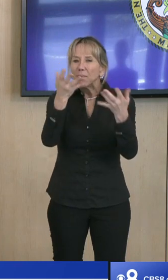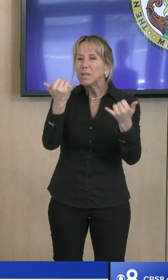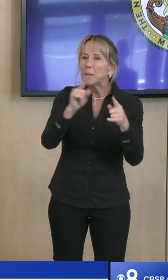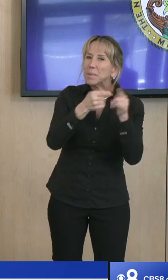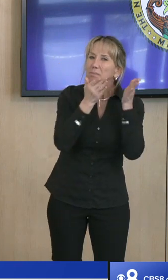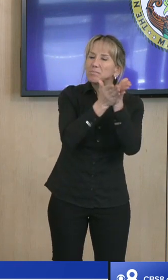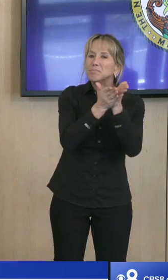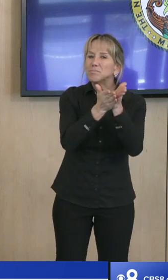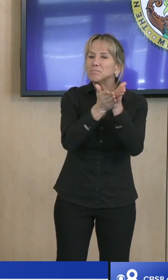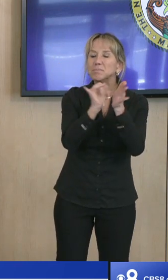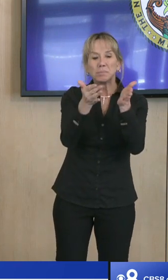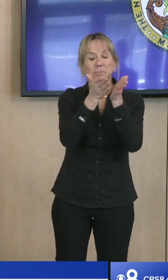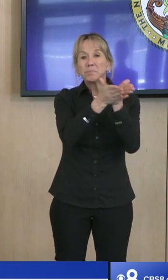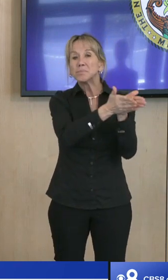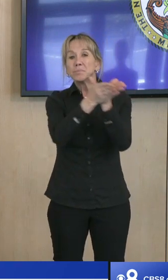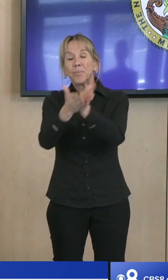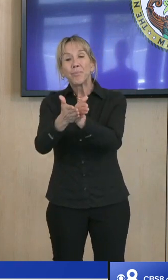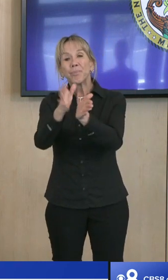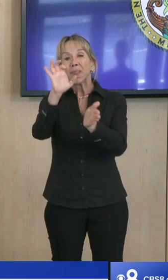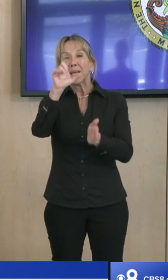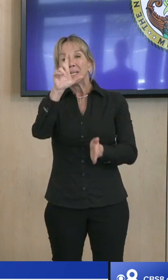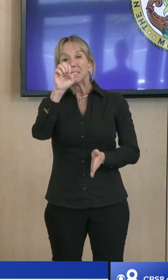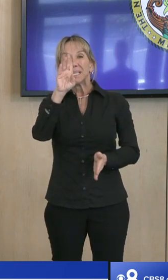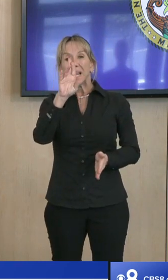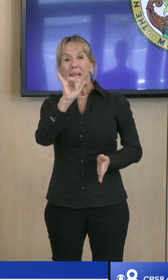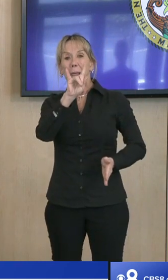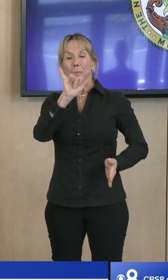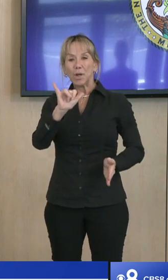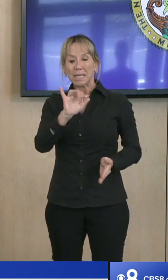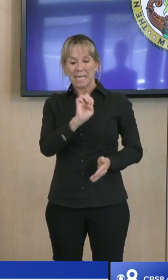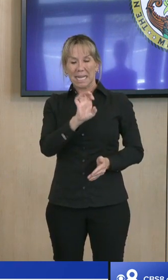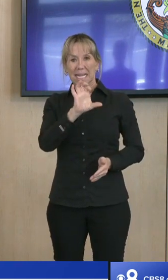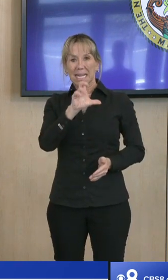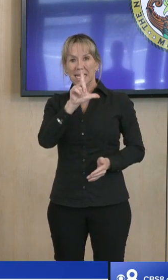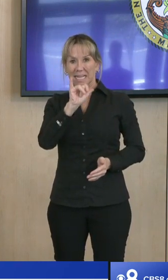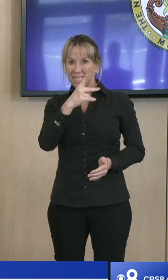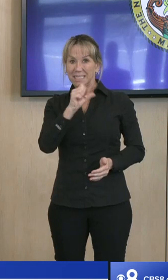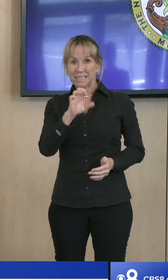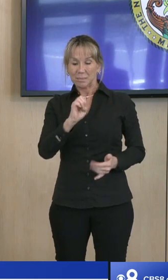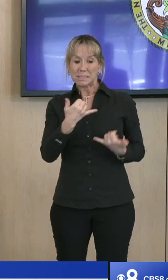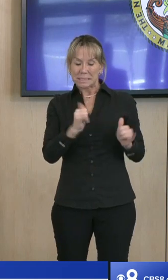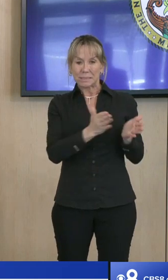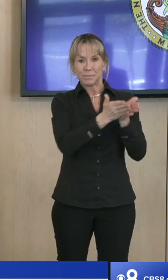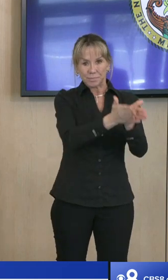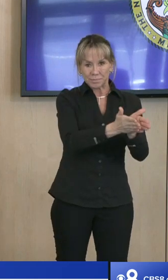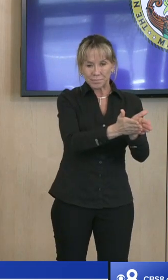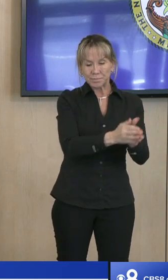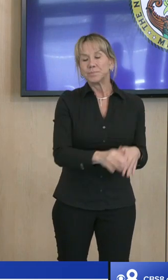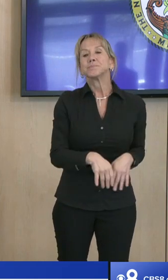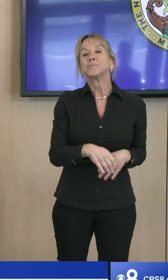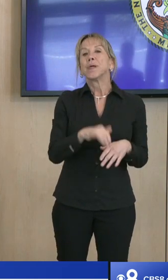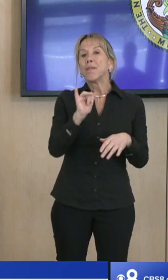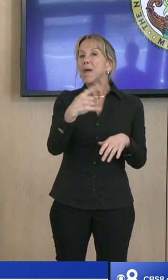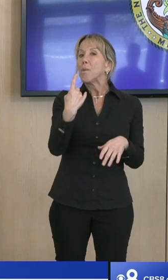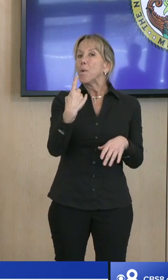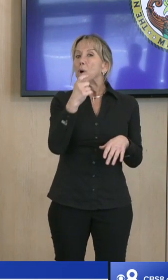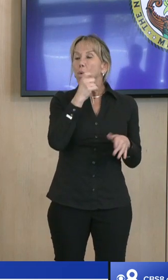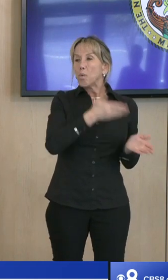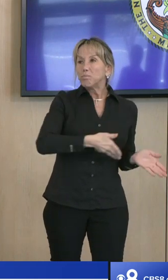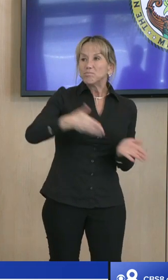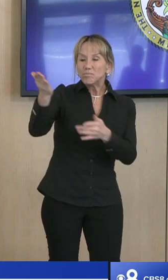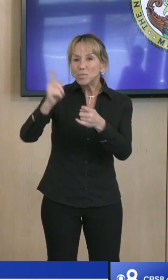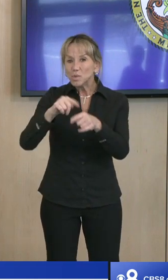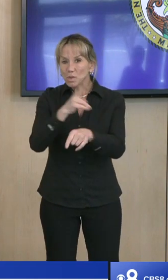Eclipse remains in port here in San Diego. There was a crew member taken overnight to the hospital and returned to the ship today.